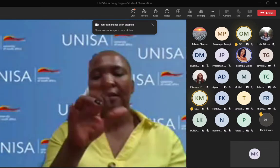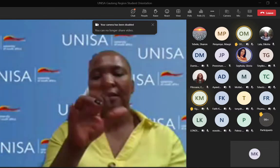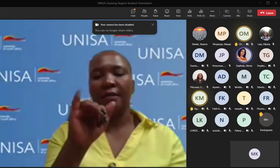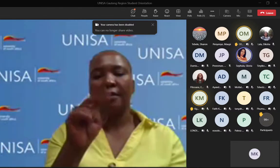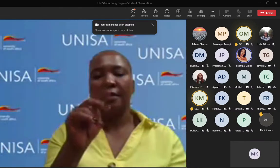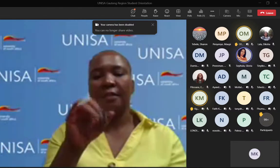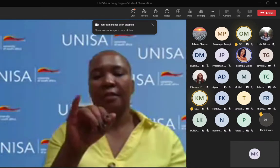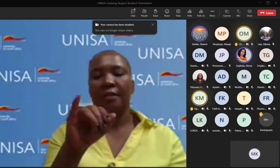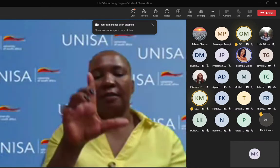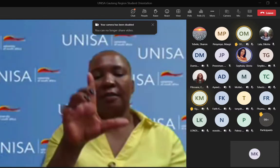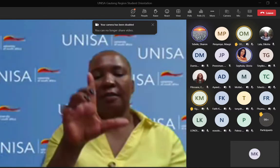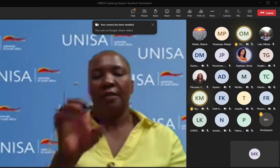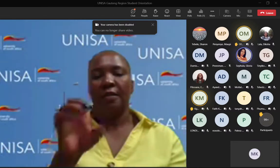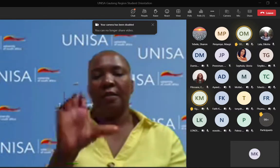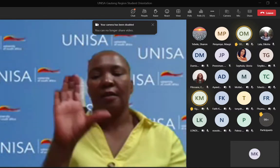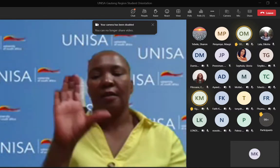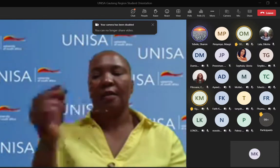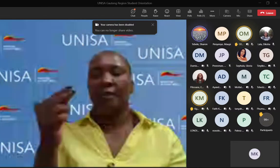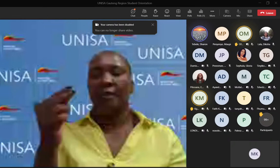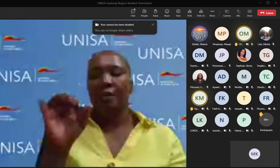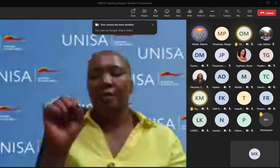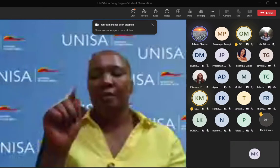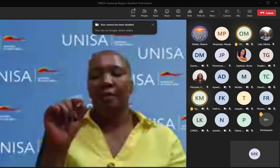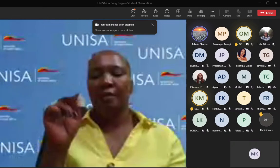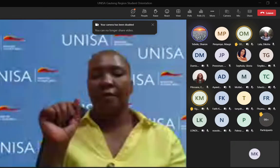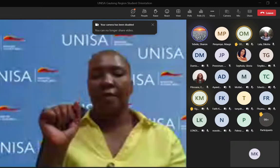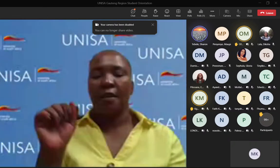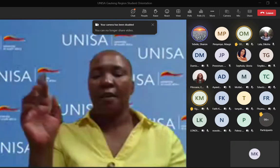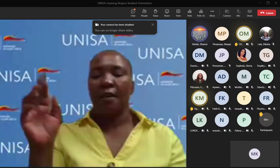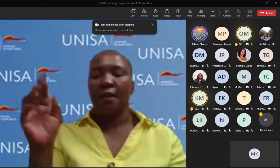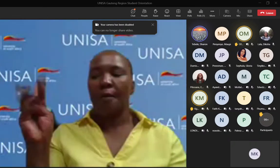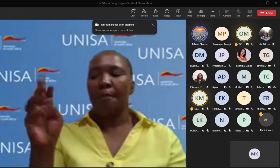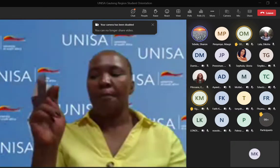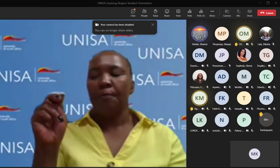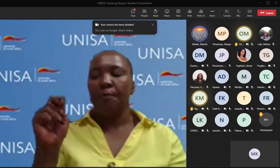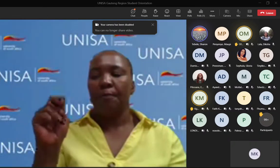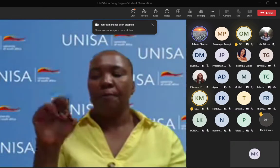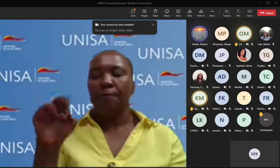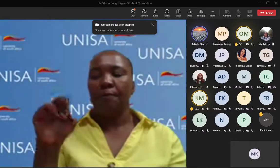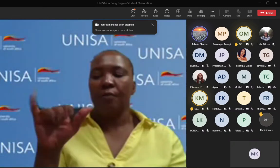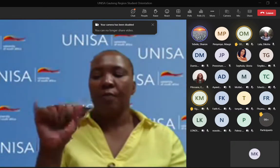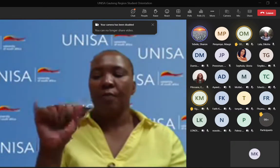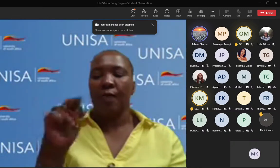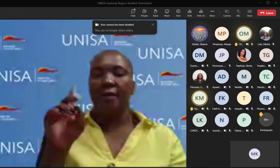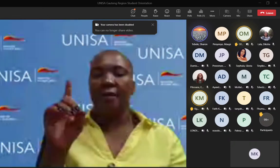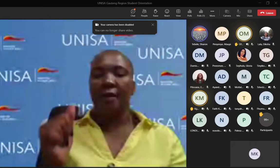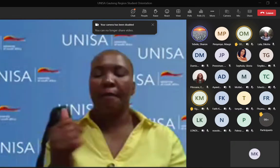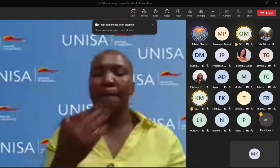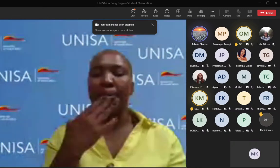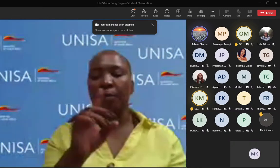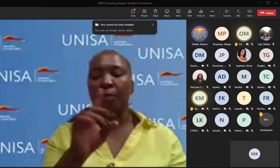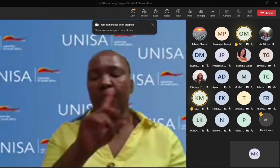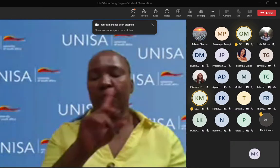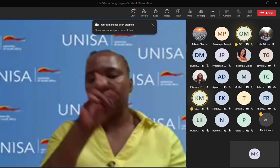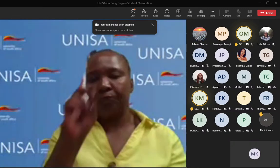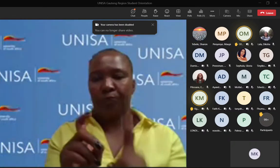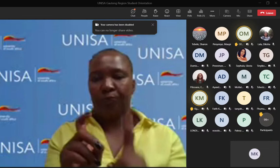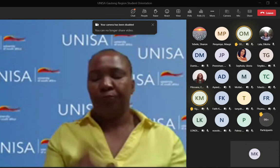myanda all right um Lindy like if you can unmute and then ask your question